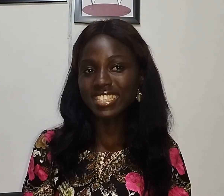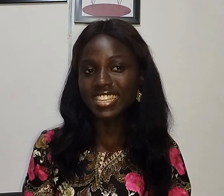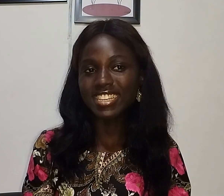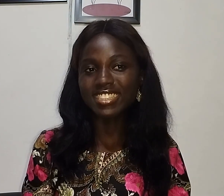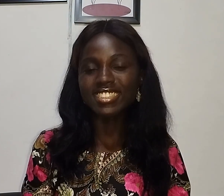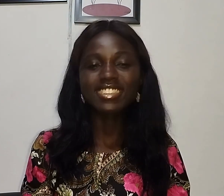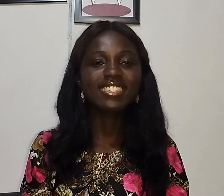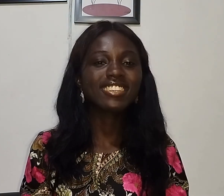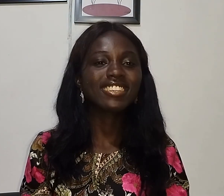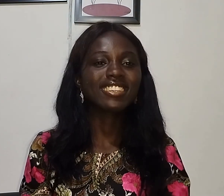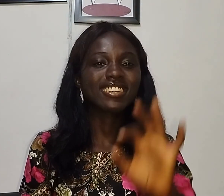19,